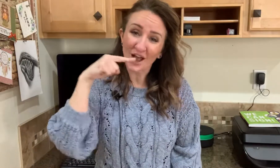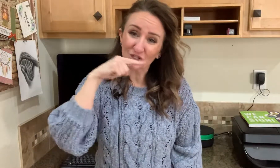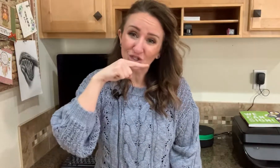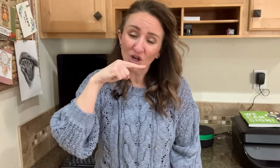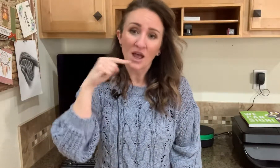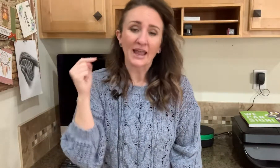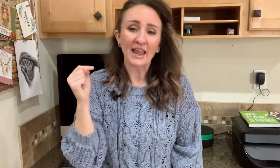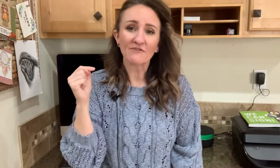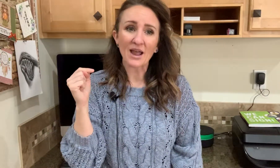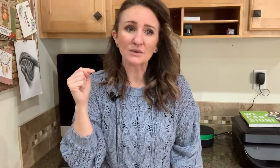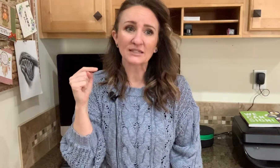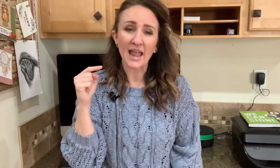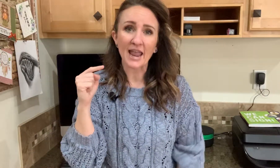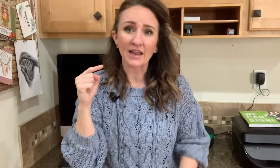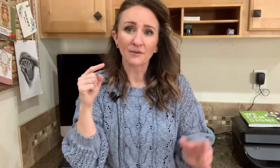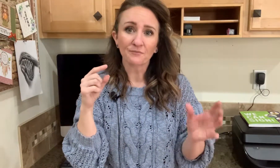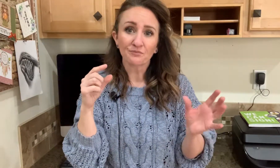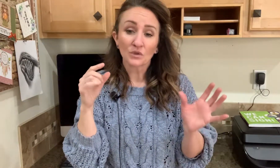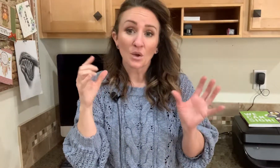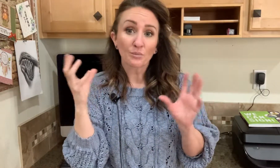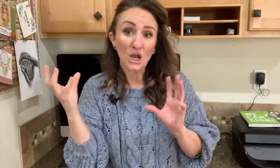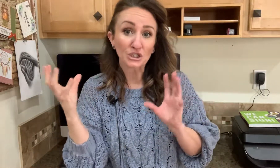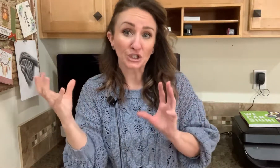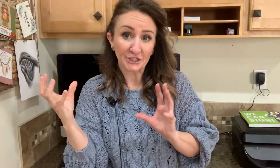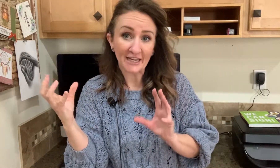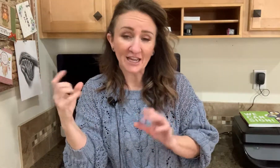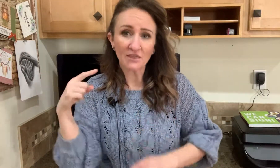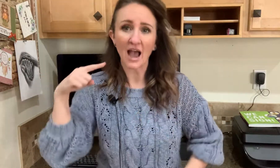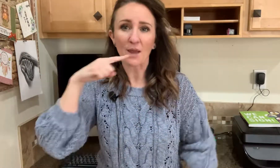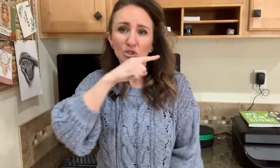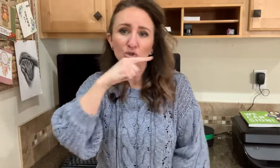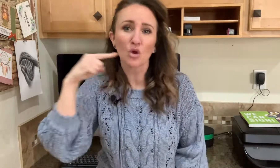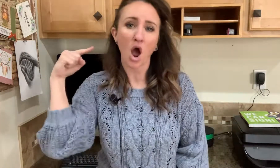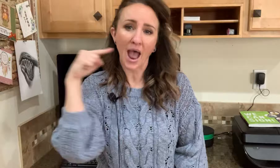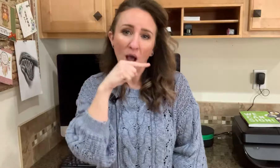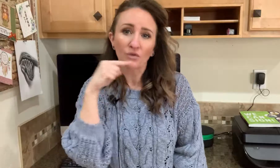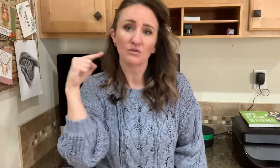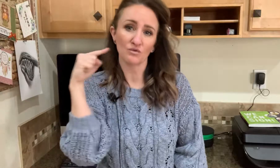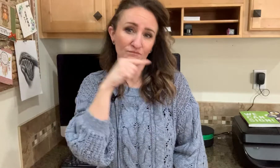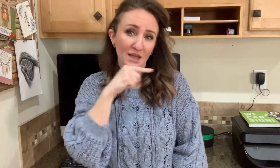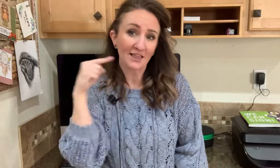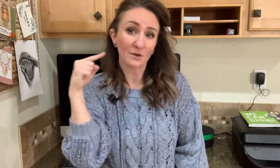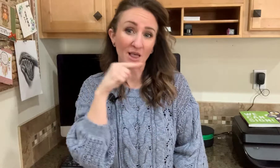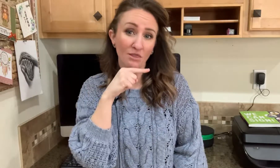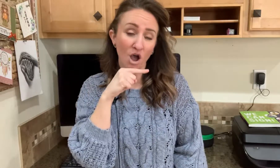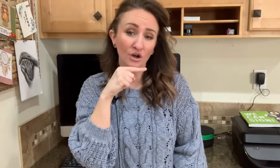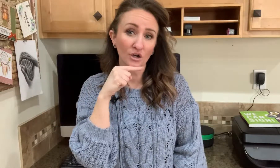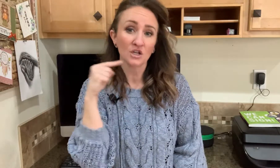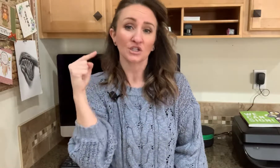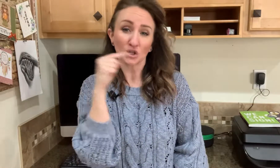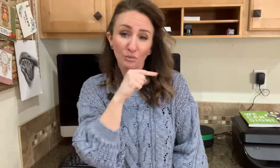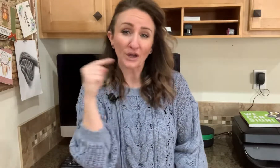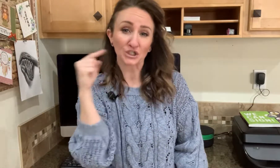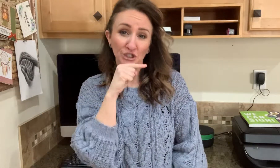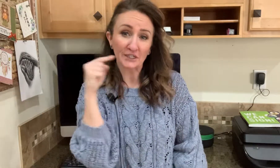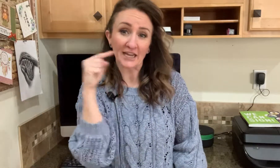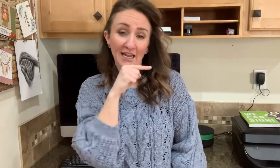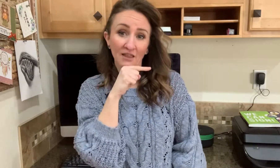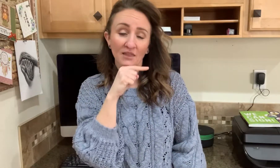toothbrush. If I was saying brush your teeth, I would draw out the movement a little bit longer. So brush your teeth.